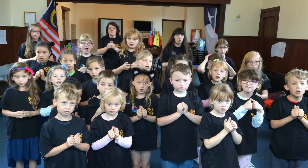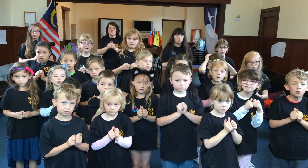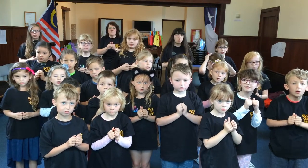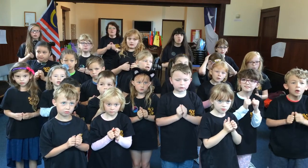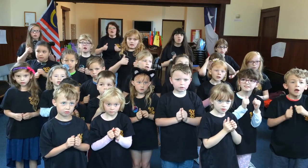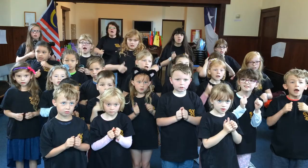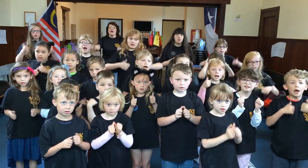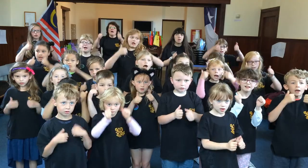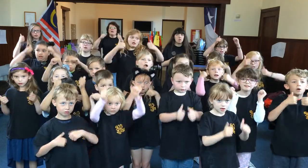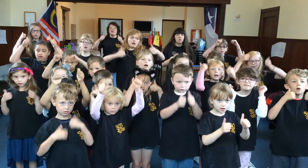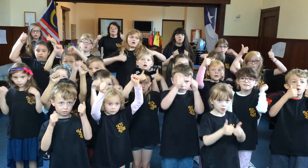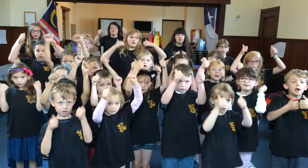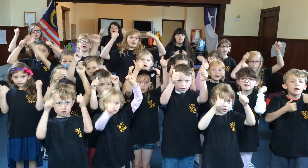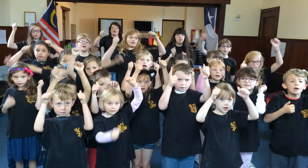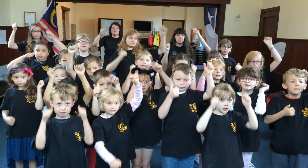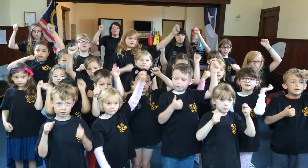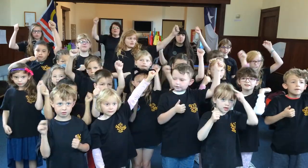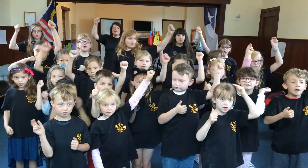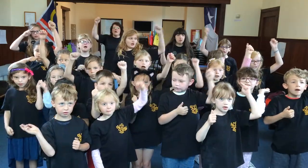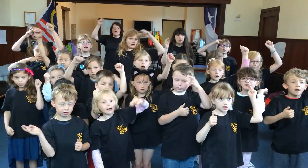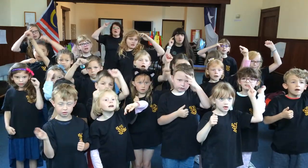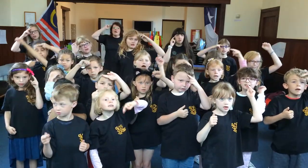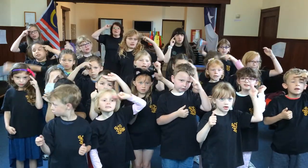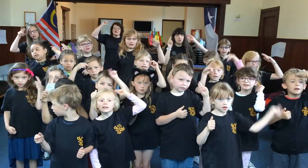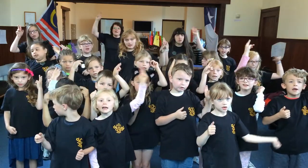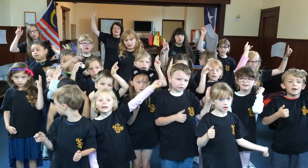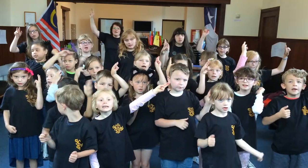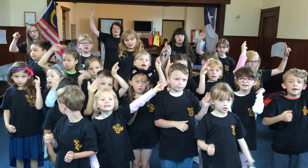hallowed be thy name.